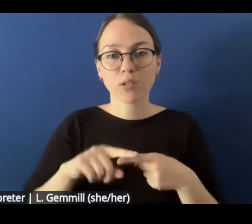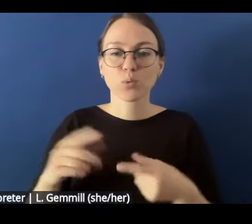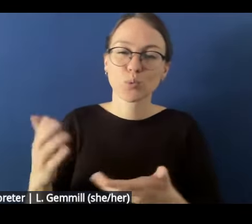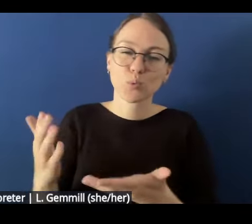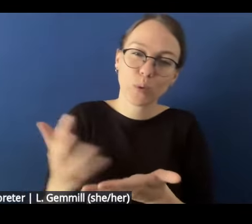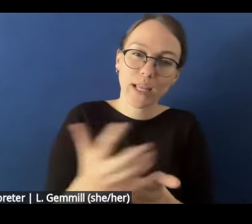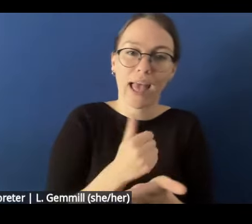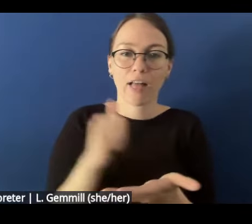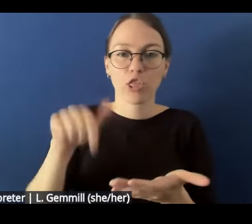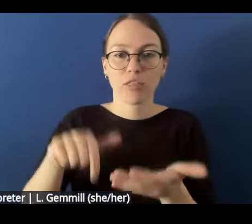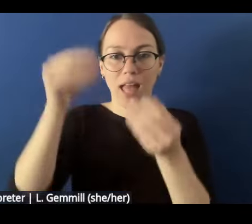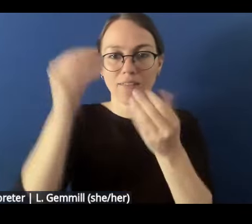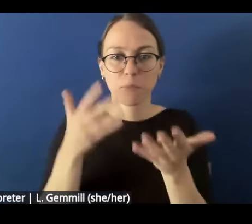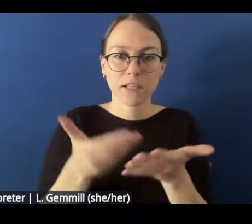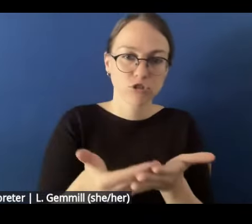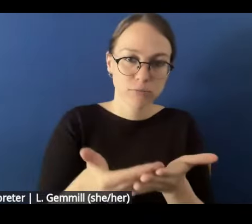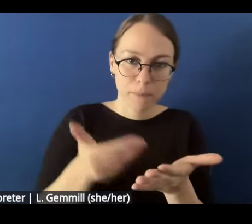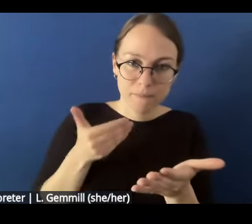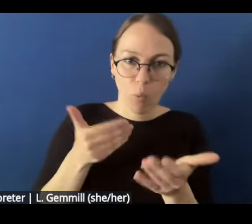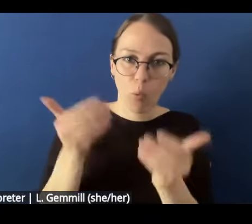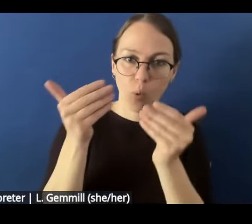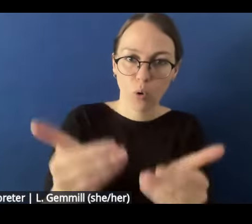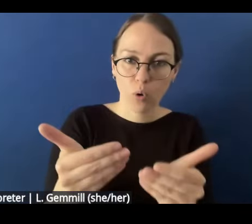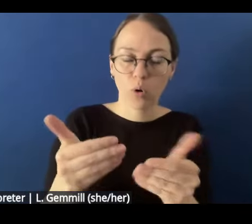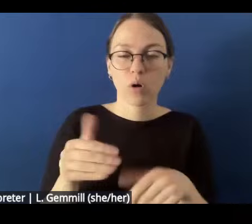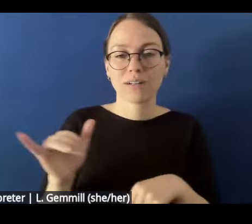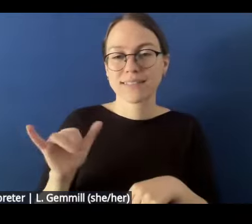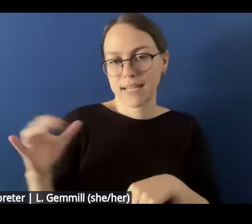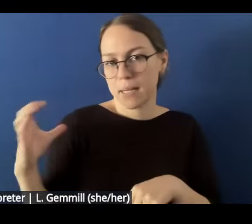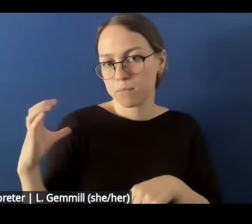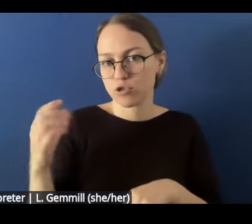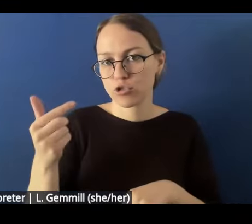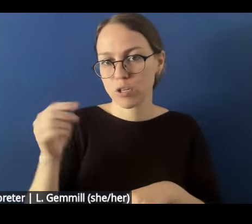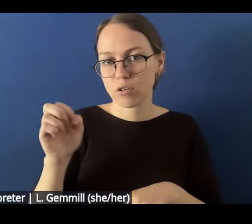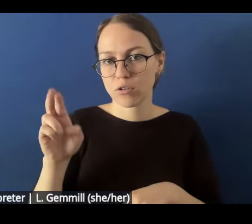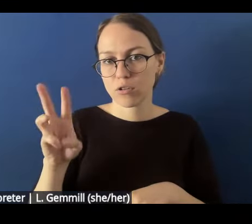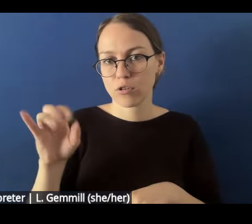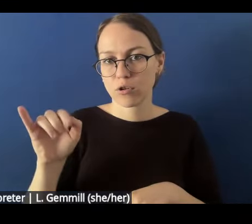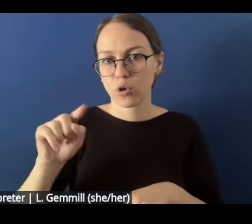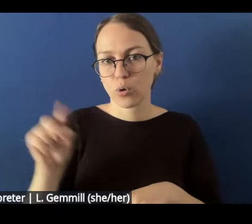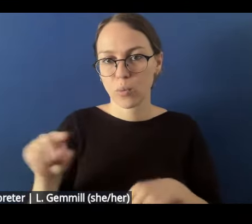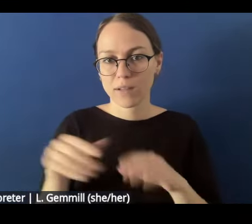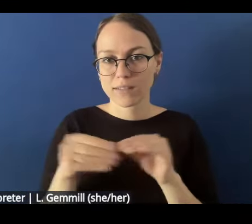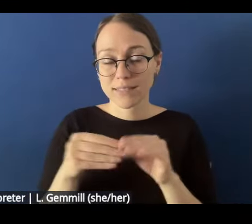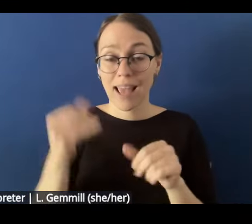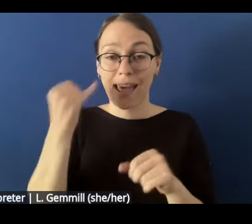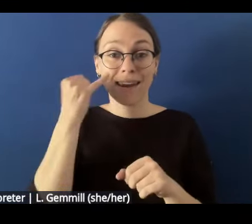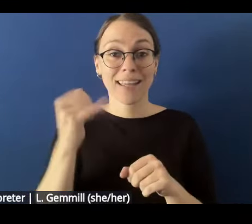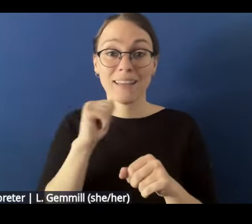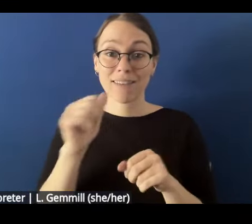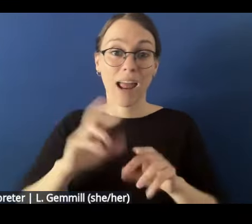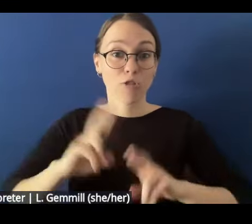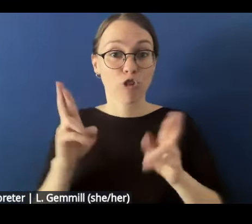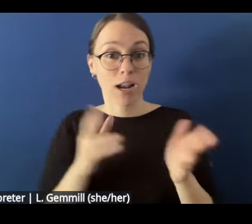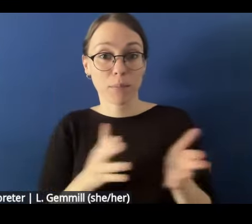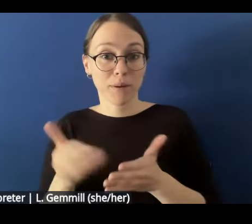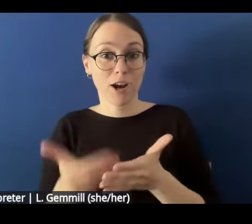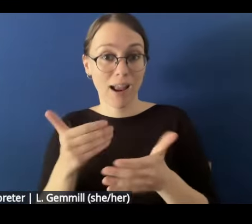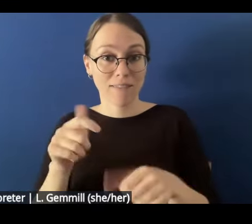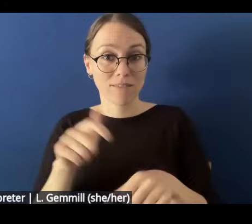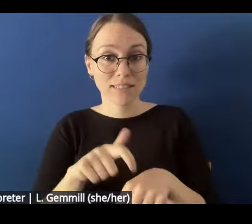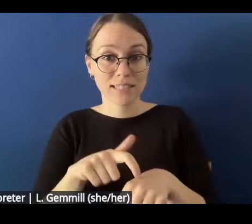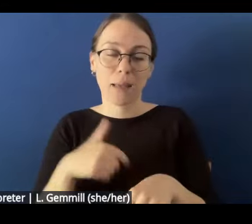front, because, and like Vice Chair Gerwitz said, if you don't, like, here's the consequences that come down the line, things like that. I think we can spell